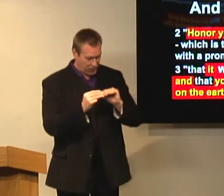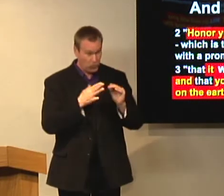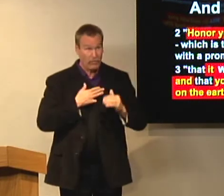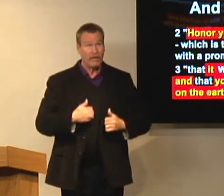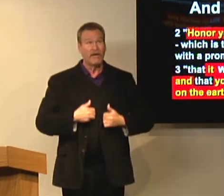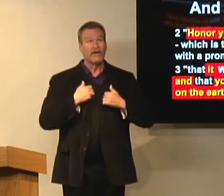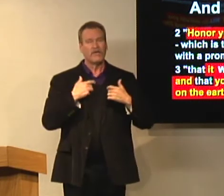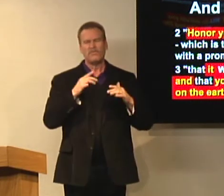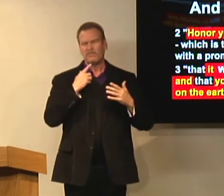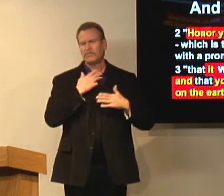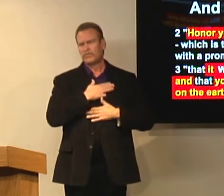60s.